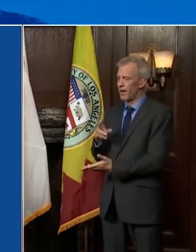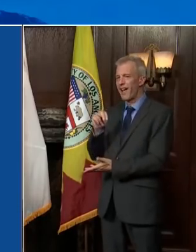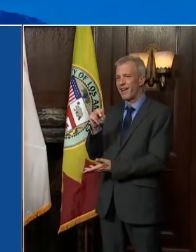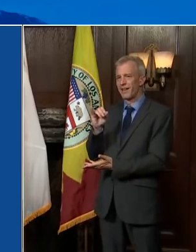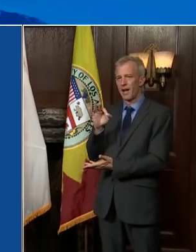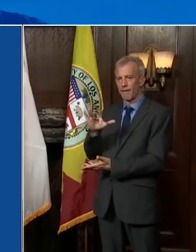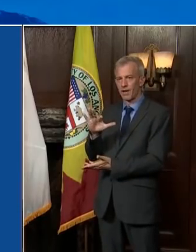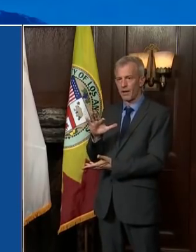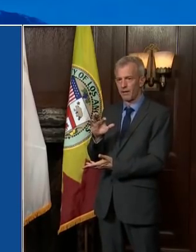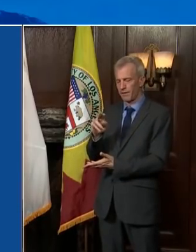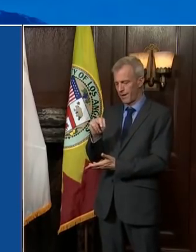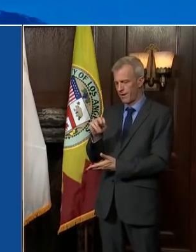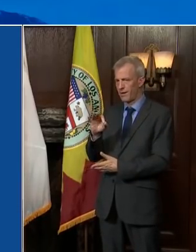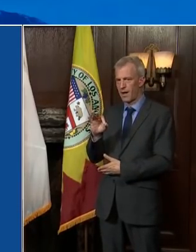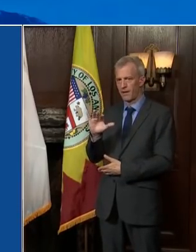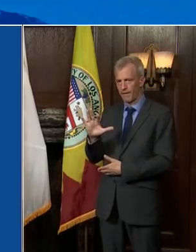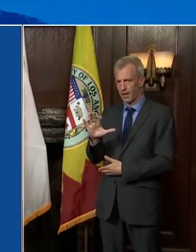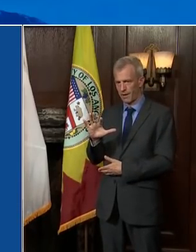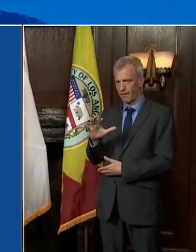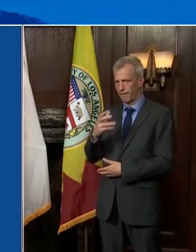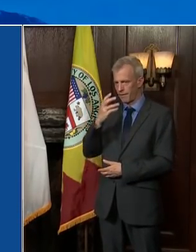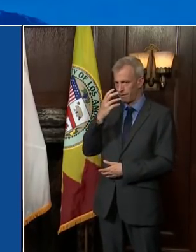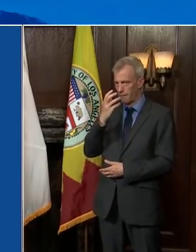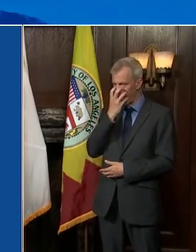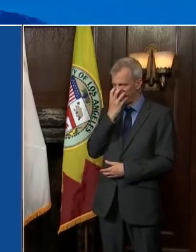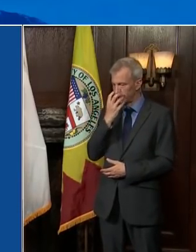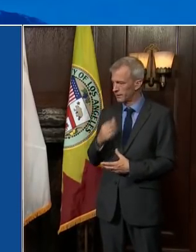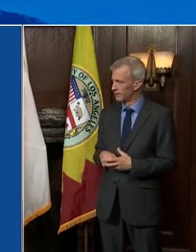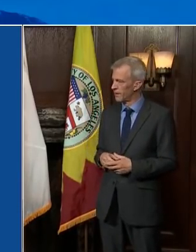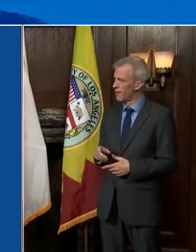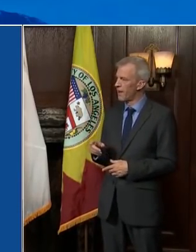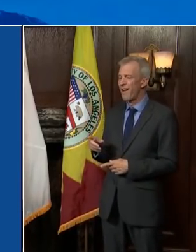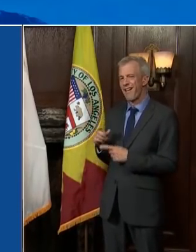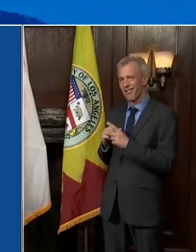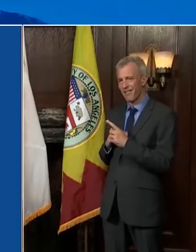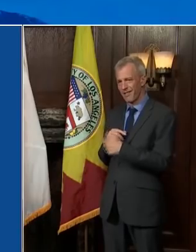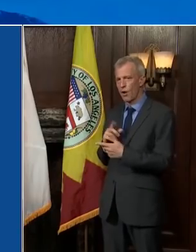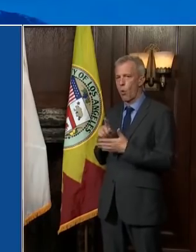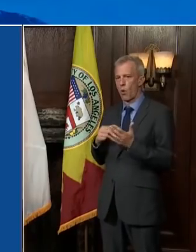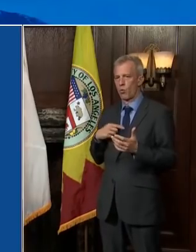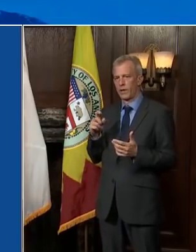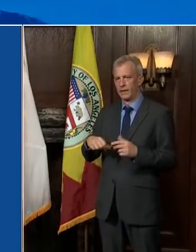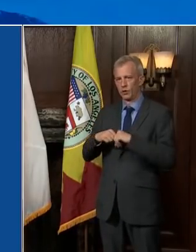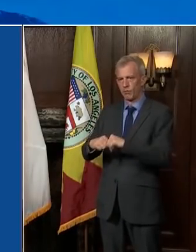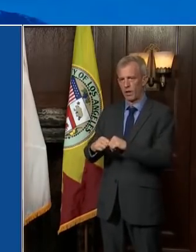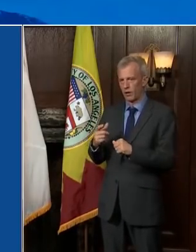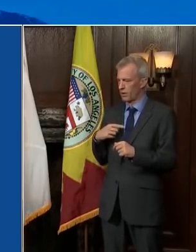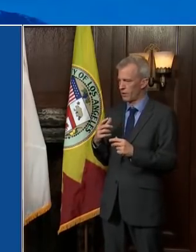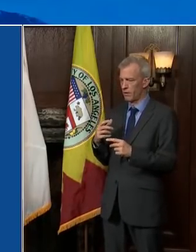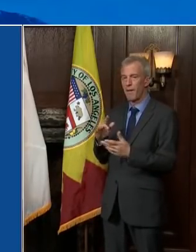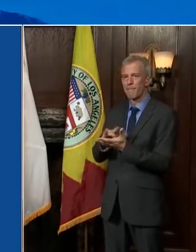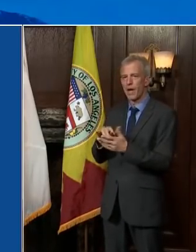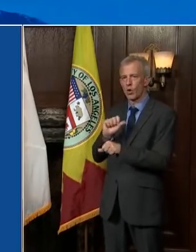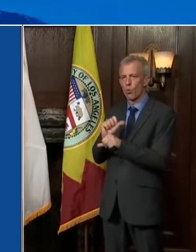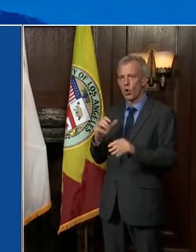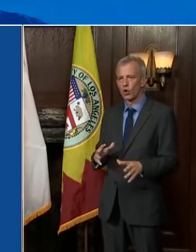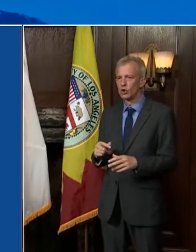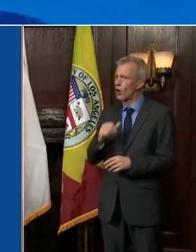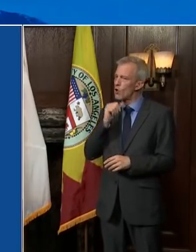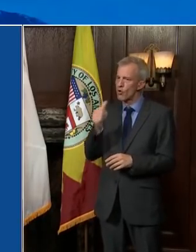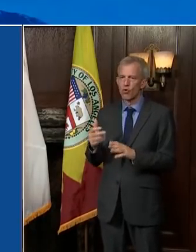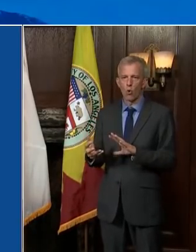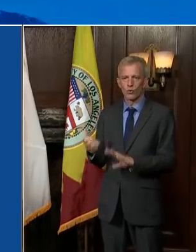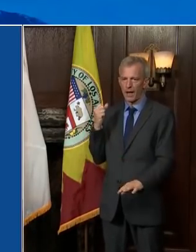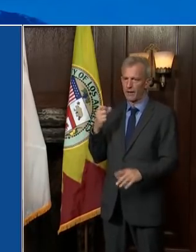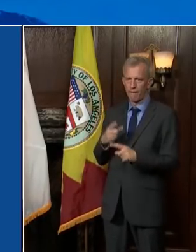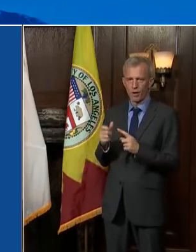see them in white and other colors. But this is what we need to protect for our medical workers. Do not take them from them.